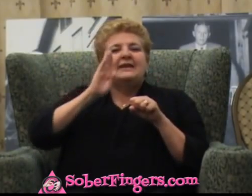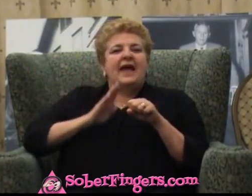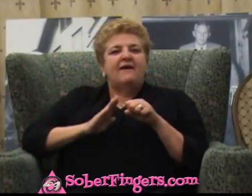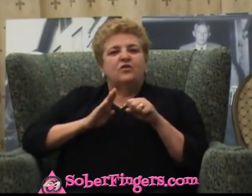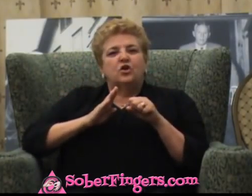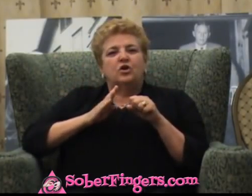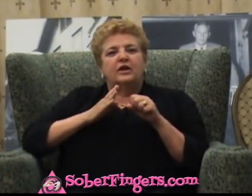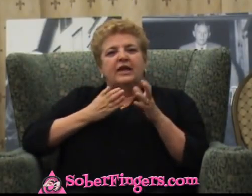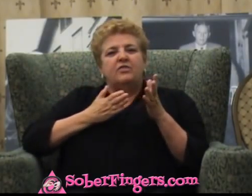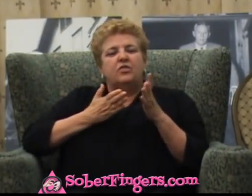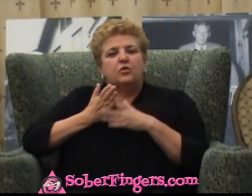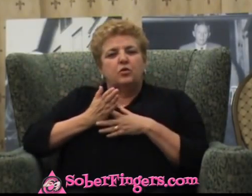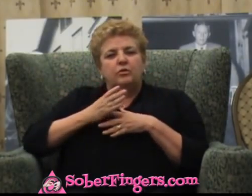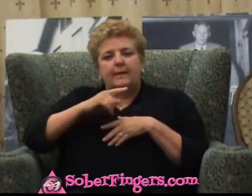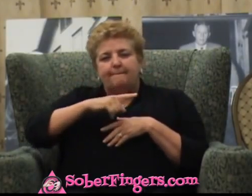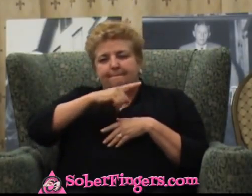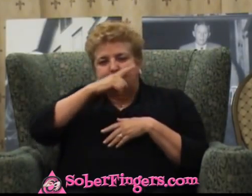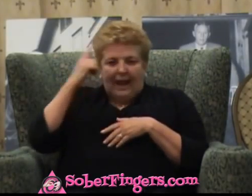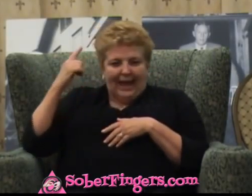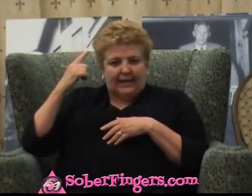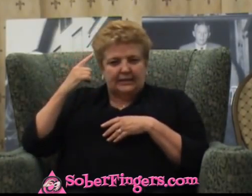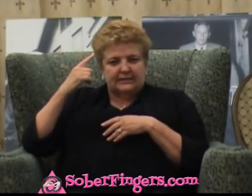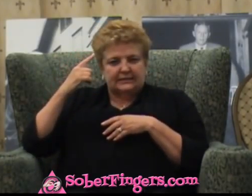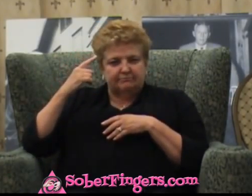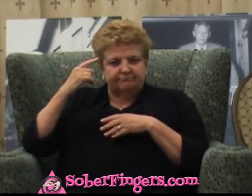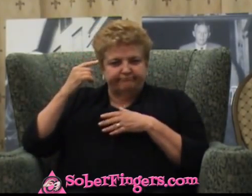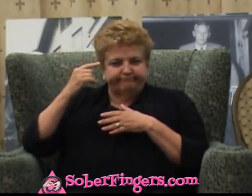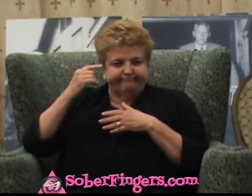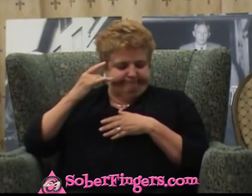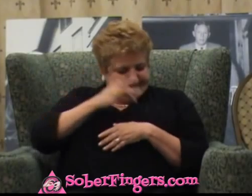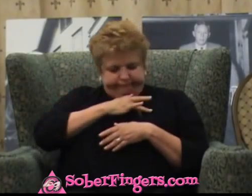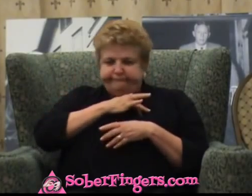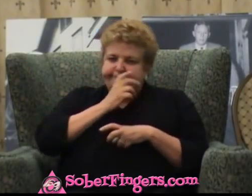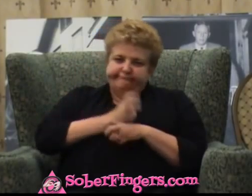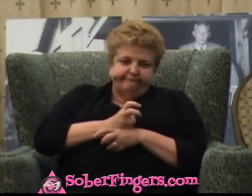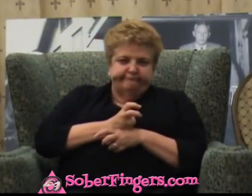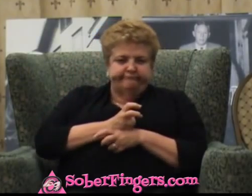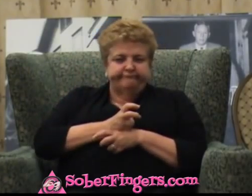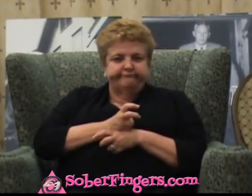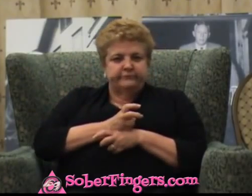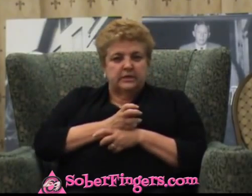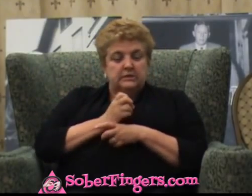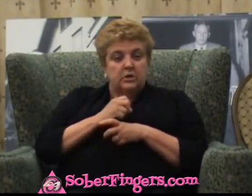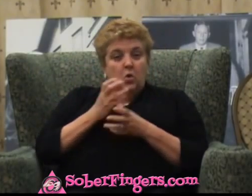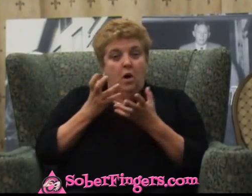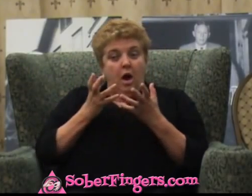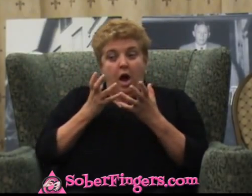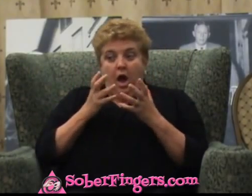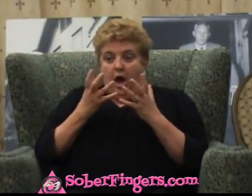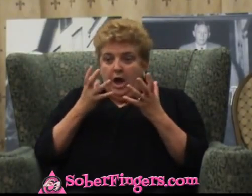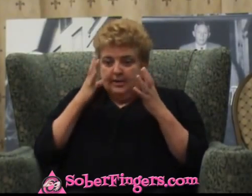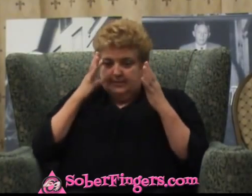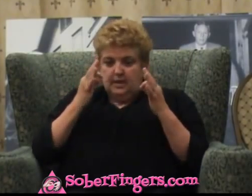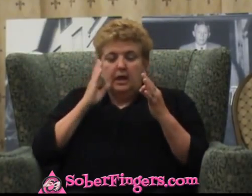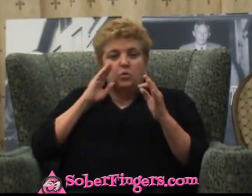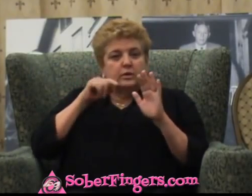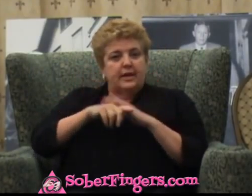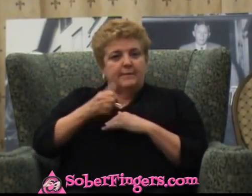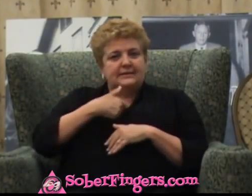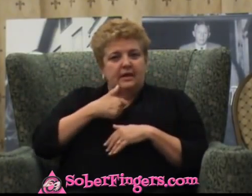soul for what I had done and what I was responsible for. And I went on a mission to kill myself. Of course, now my parents know, everybody knows, it's in